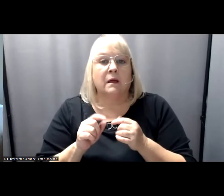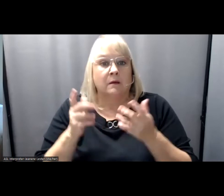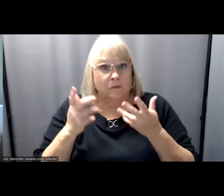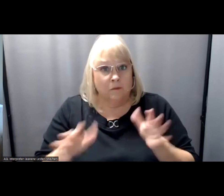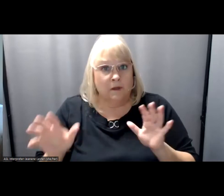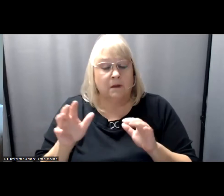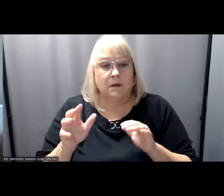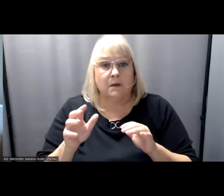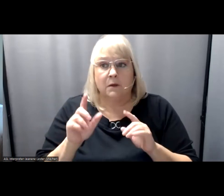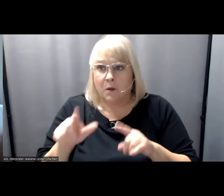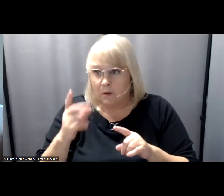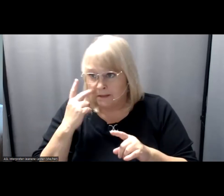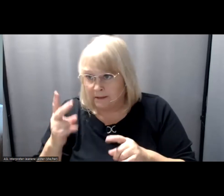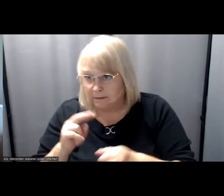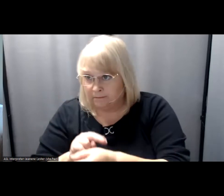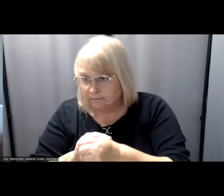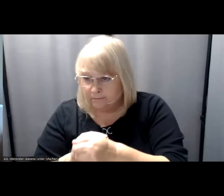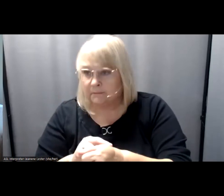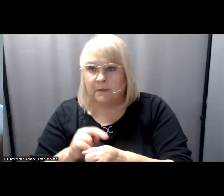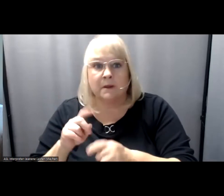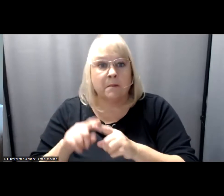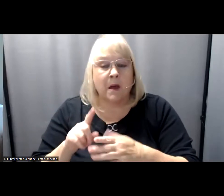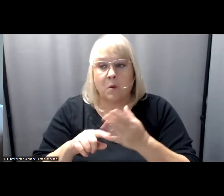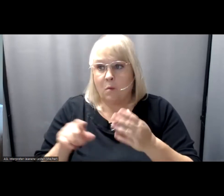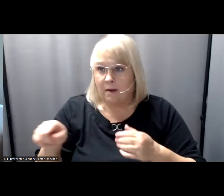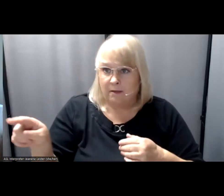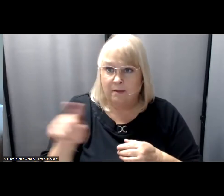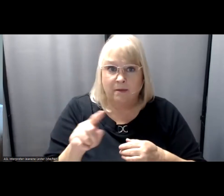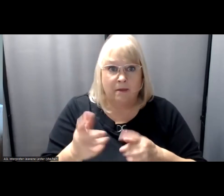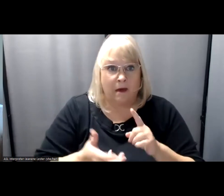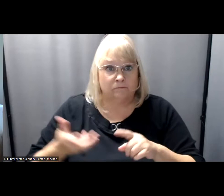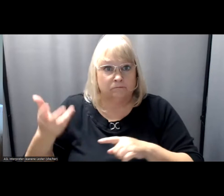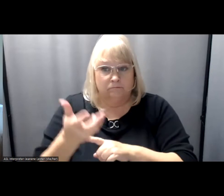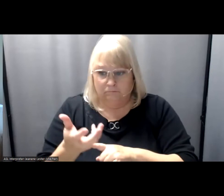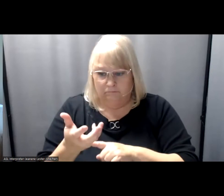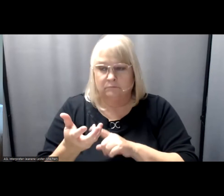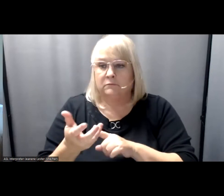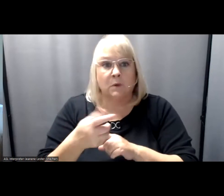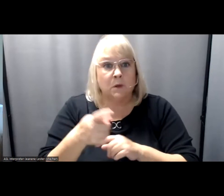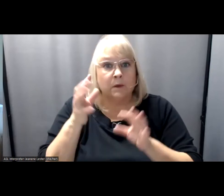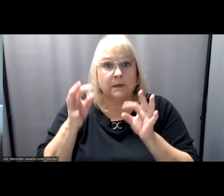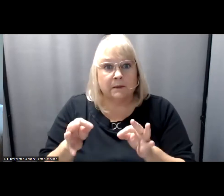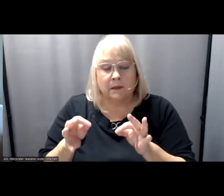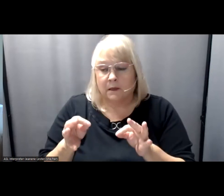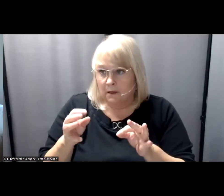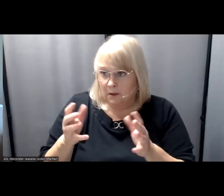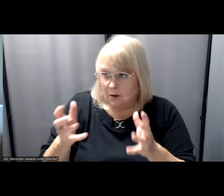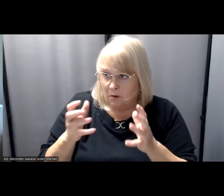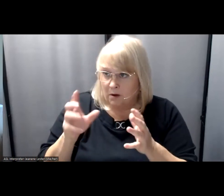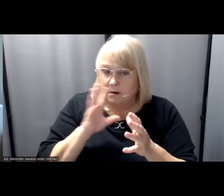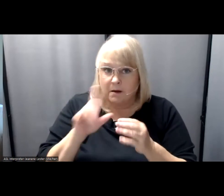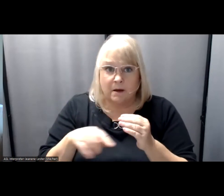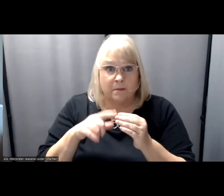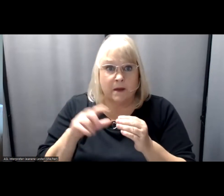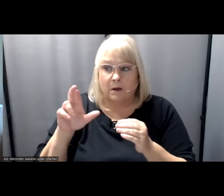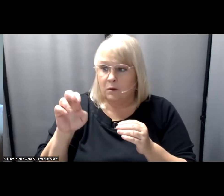Sees, depending on what you hear, you'll decide, do I want to talk about resetting the meetings and turning